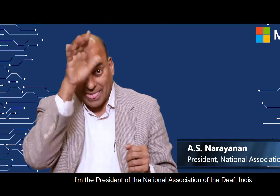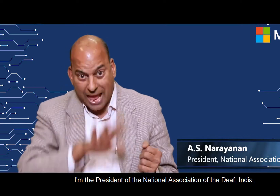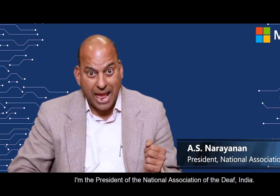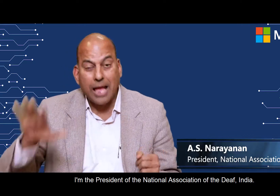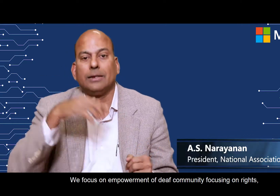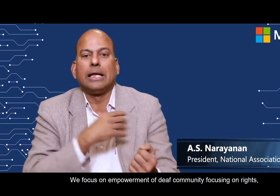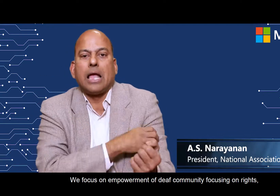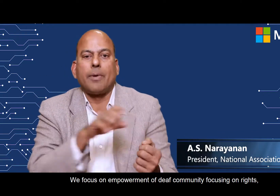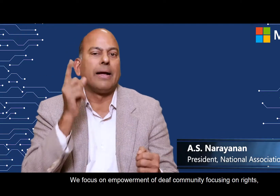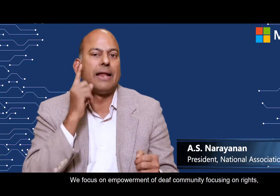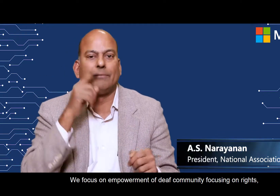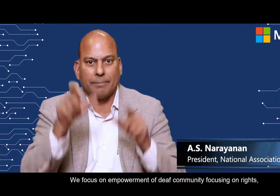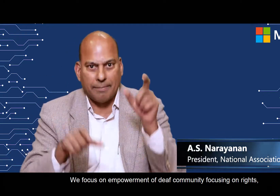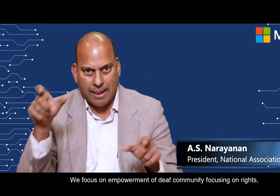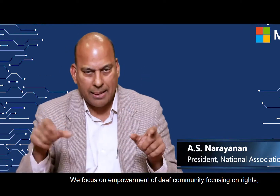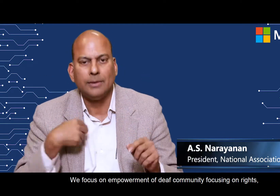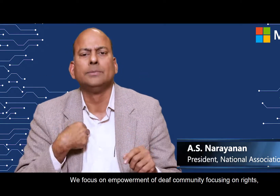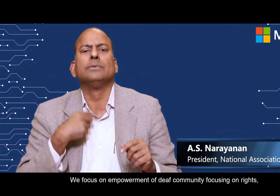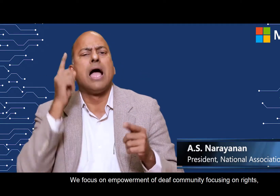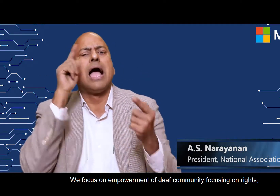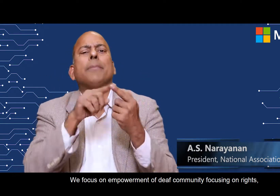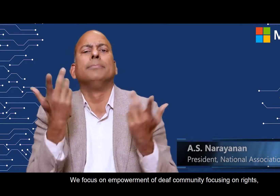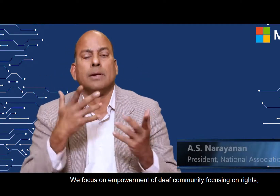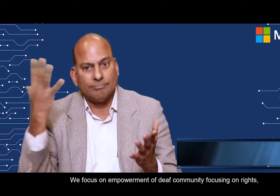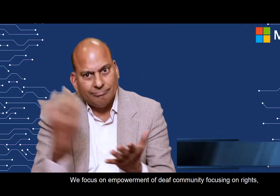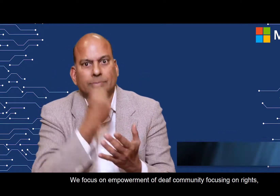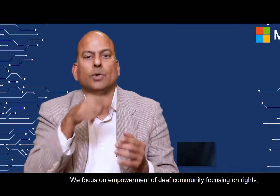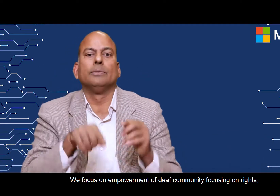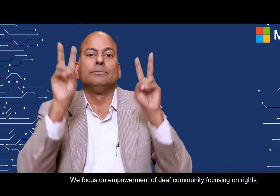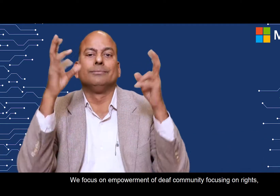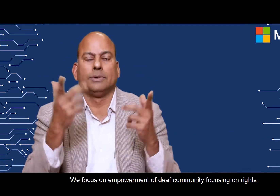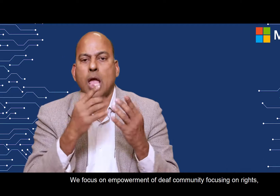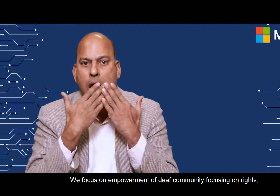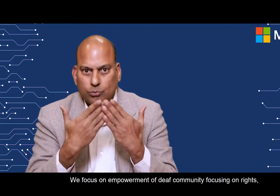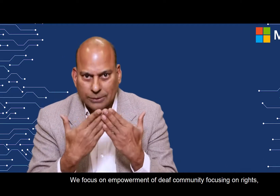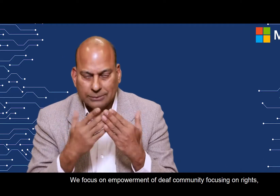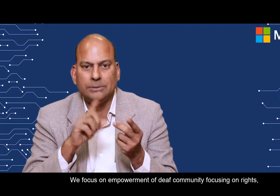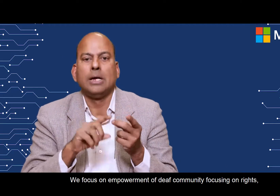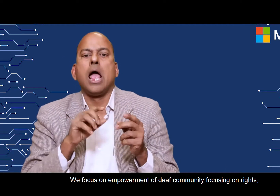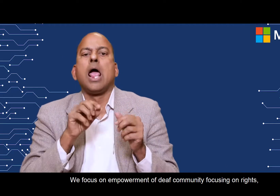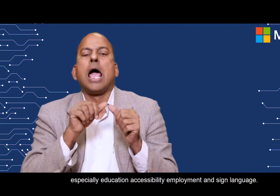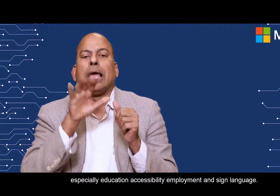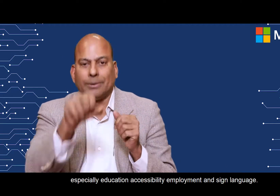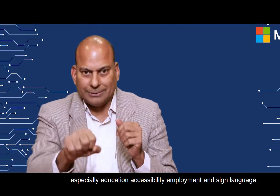India. We focus on empowerment of the deaf community, focusing on rights,